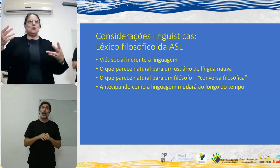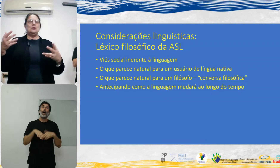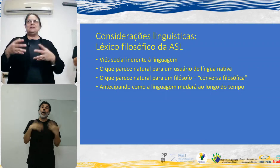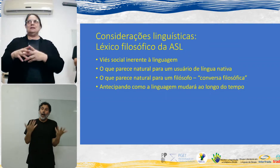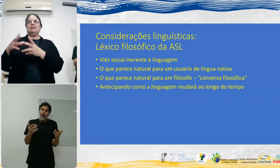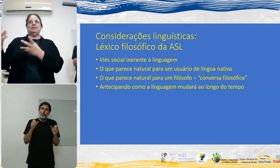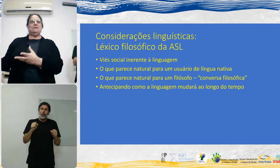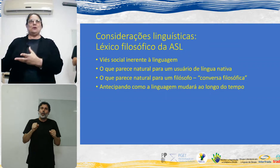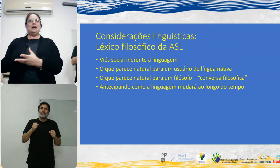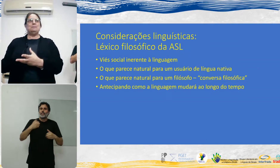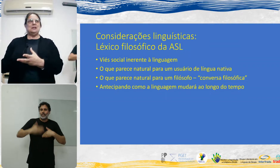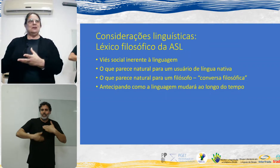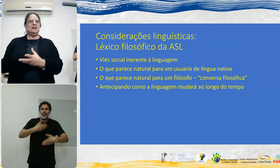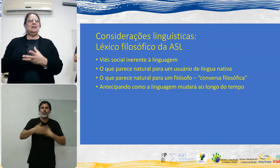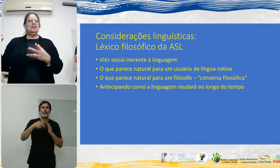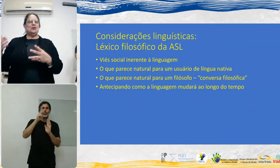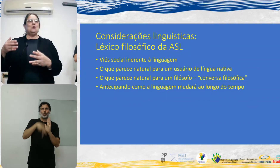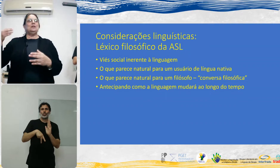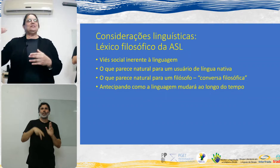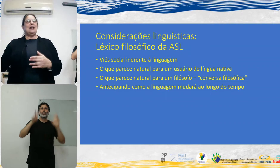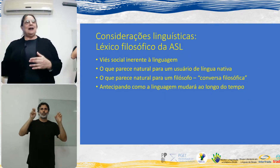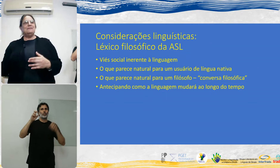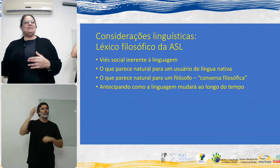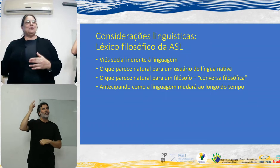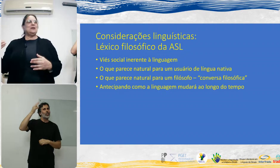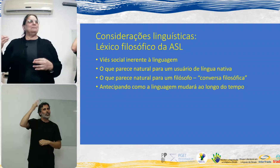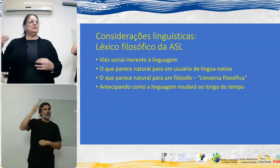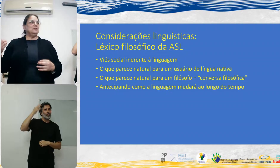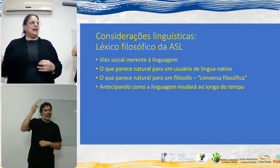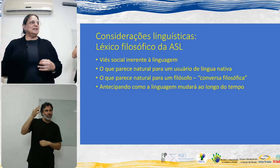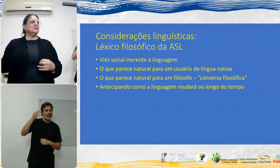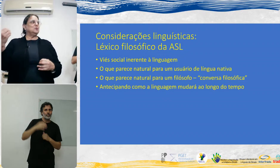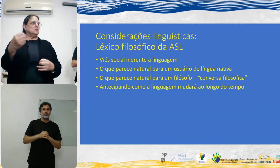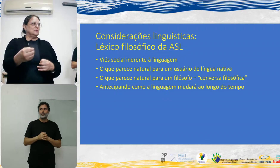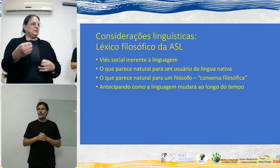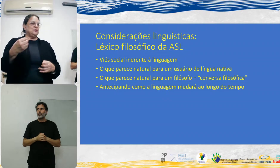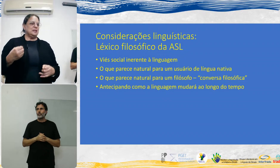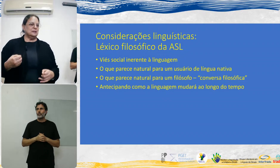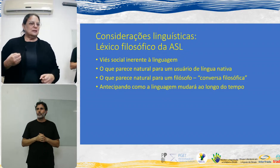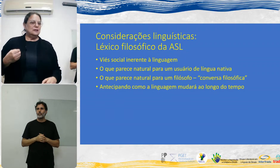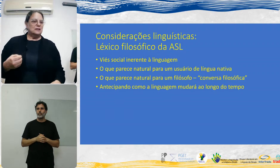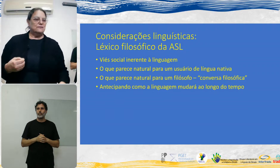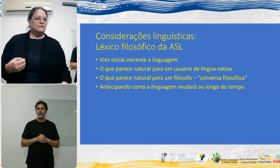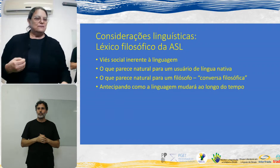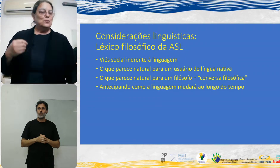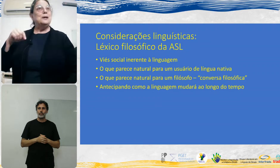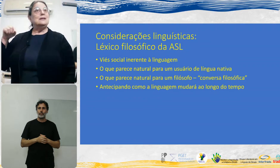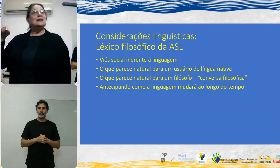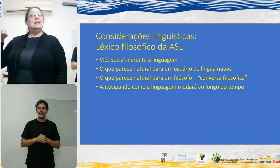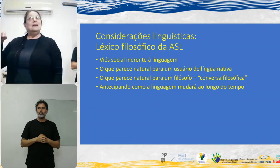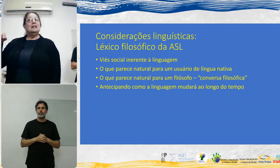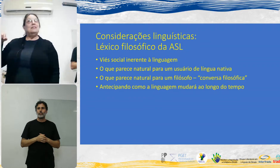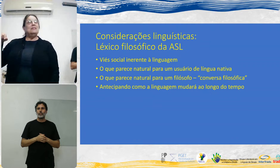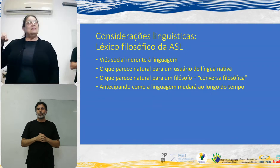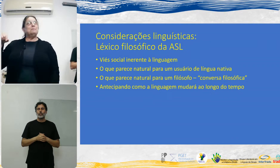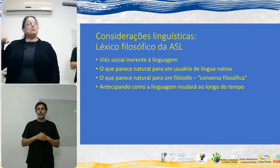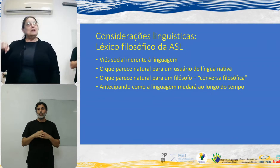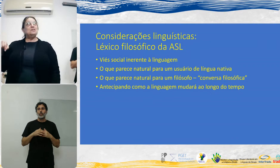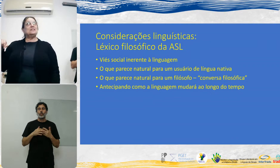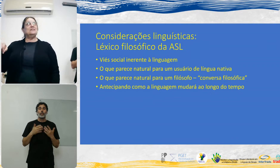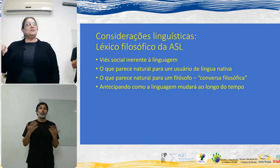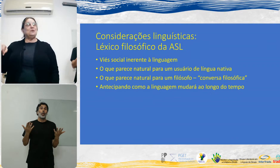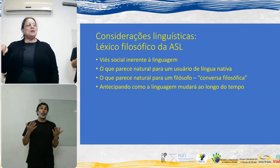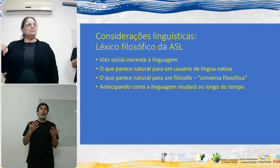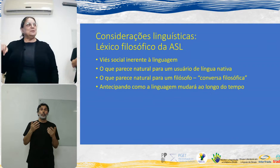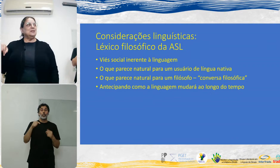The goal is not the vocabulary. The goal is to have the vocabulary as a tool to get forward. But the